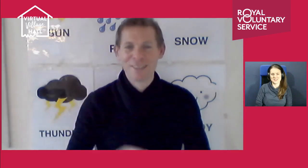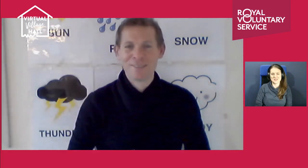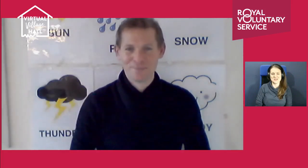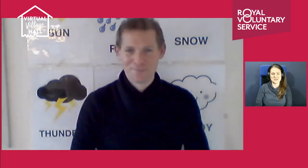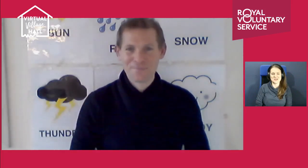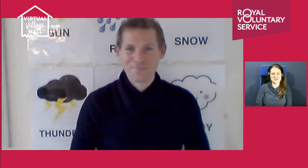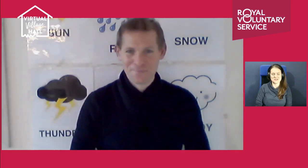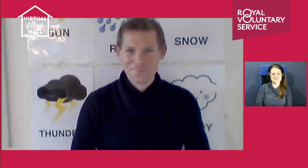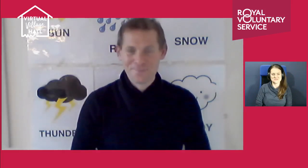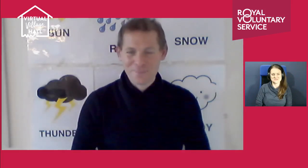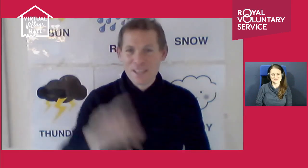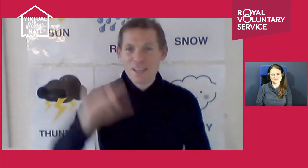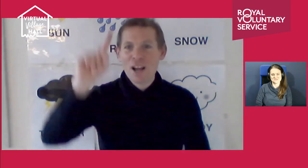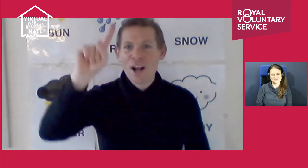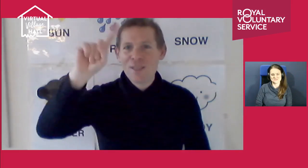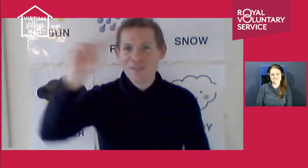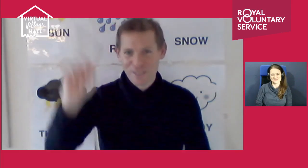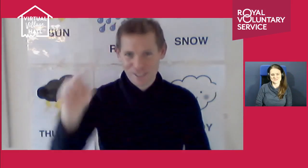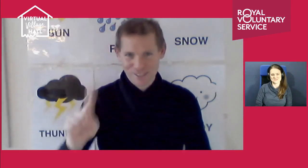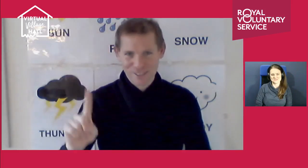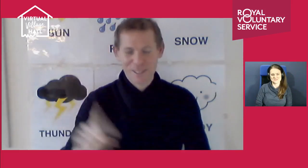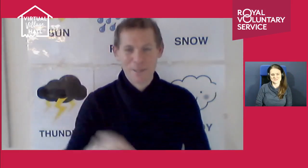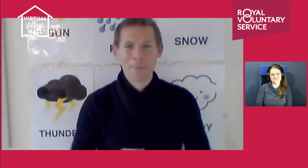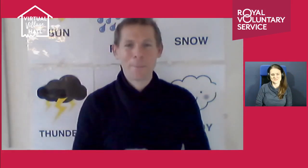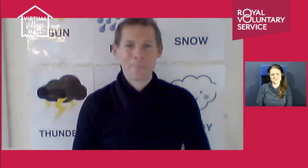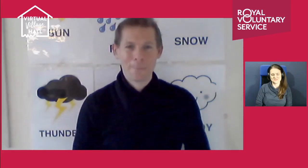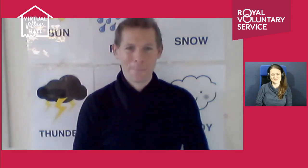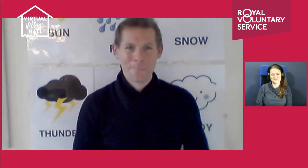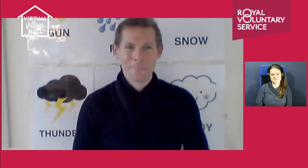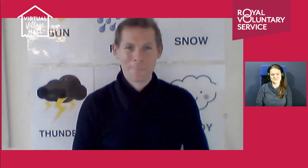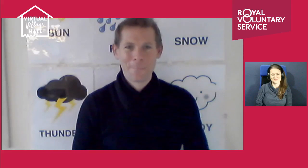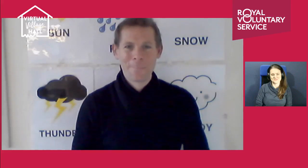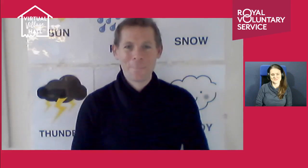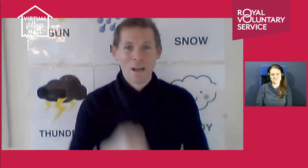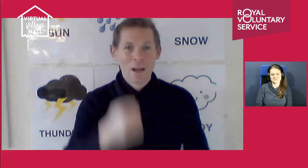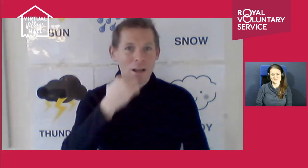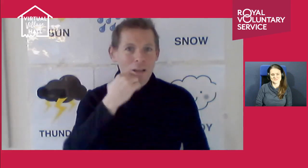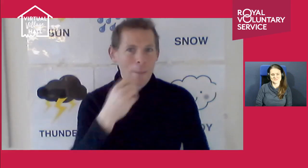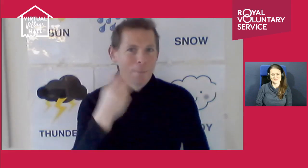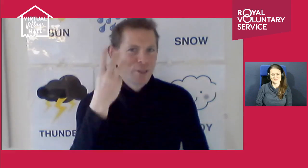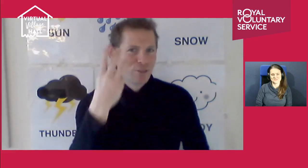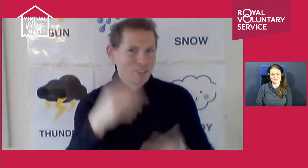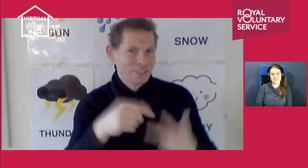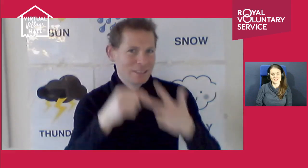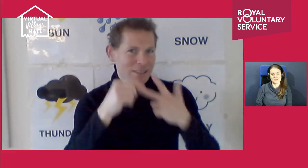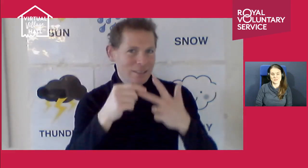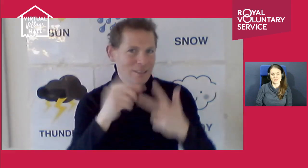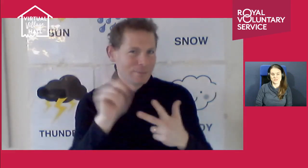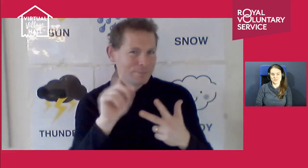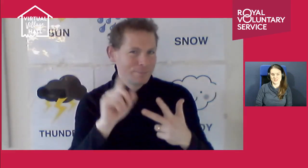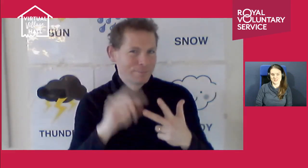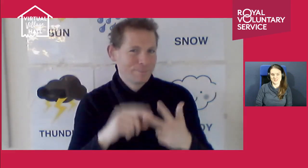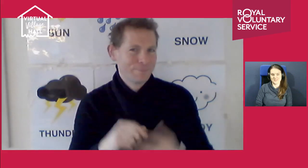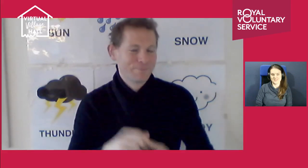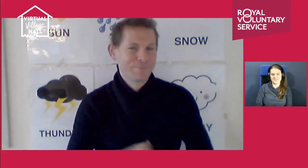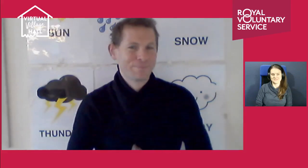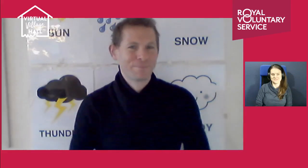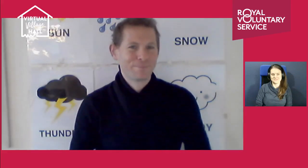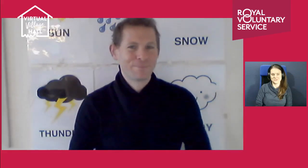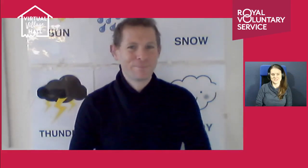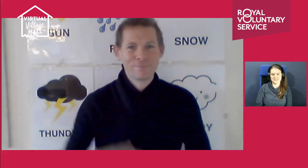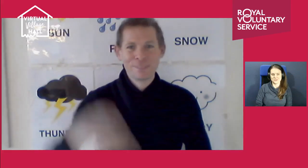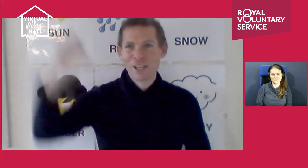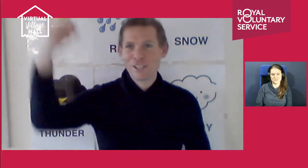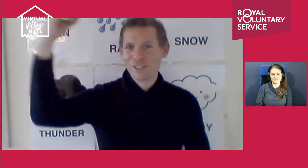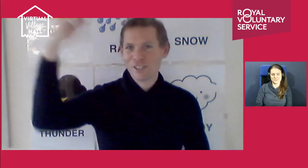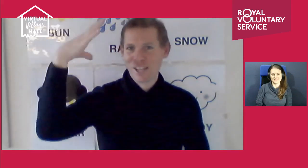was thunder. Number 3,